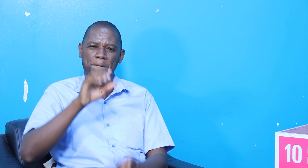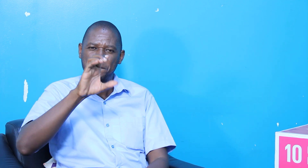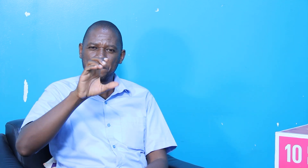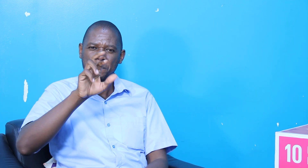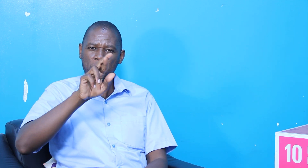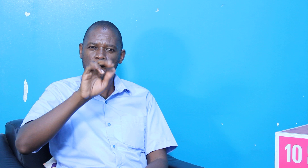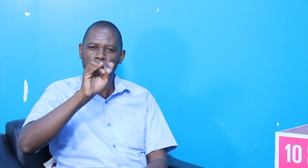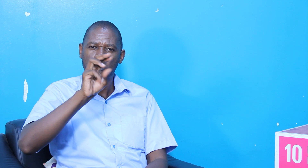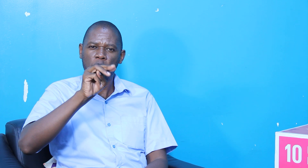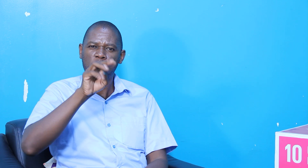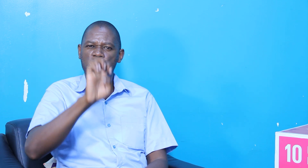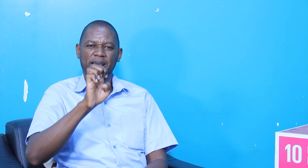submission to you out there: